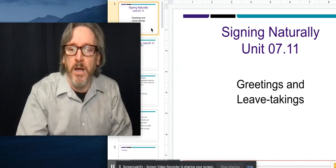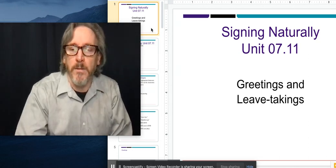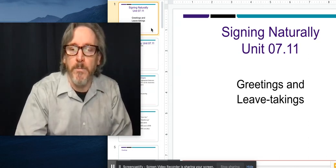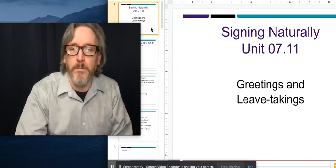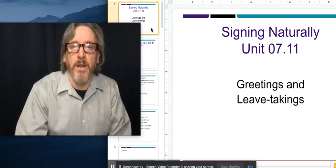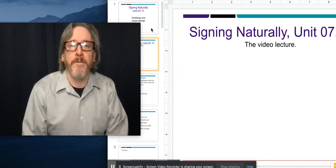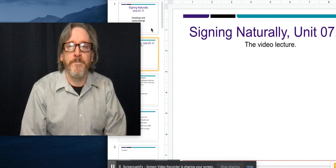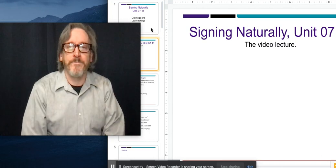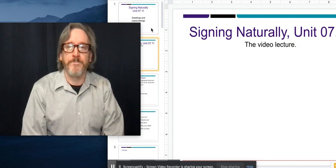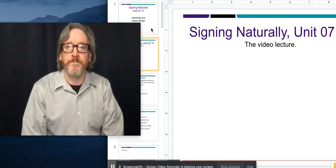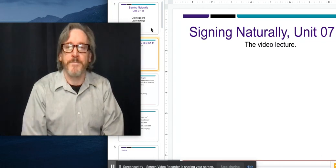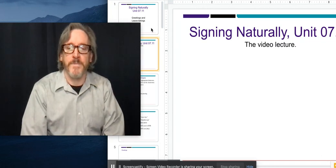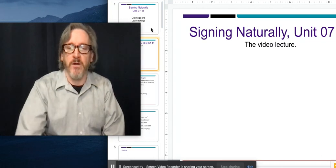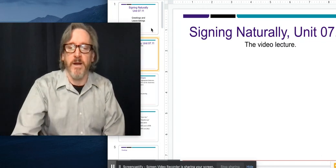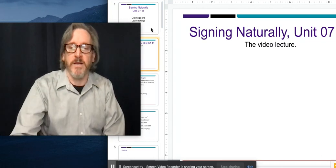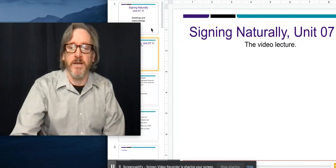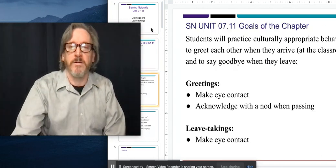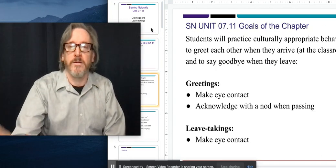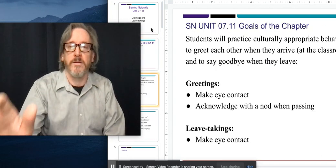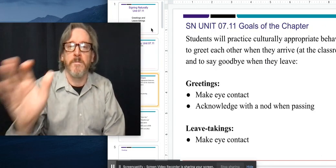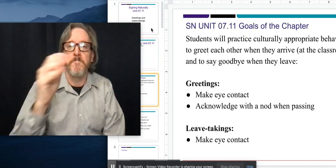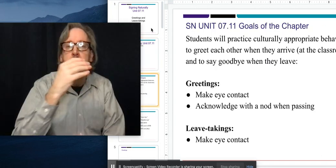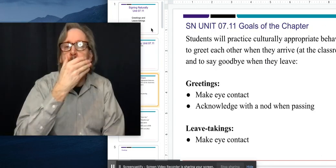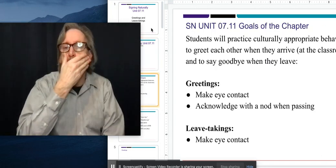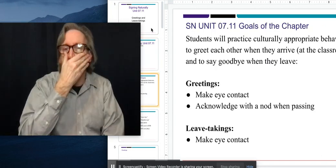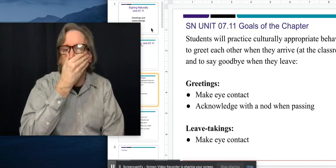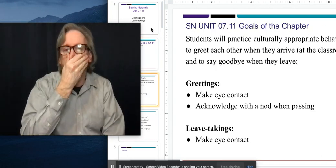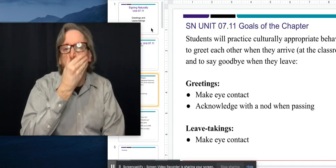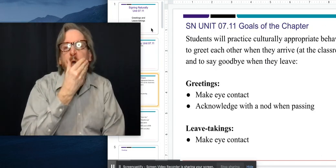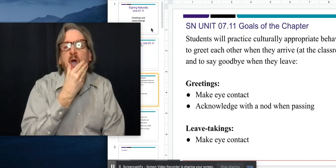blah blah blah. All right.